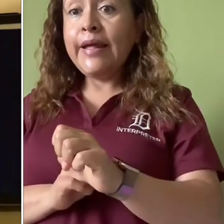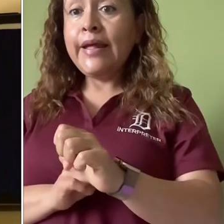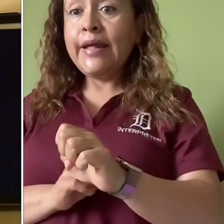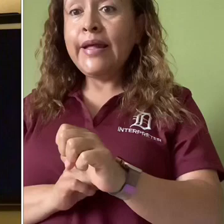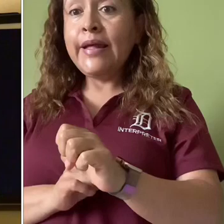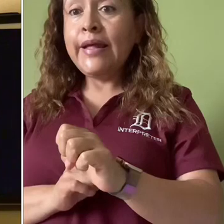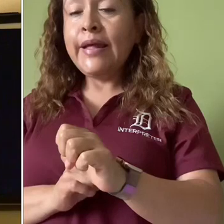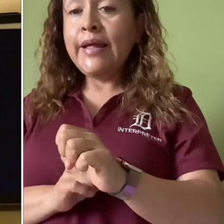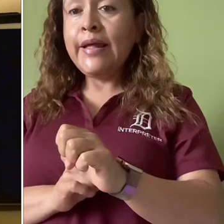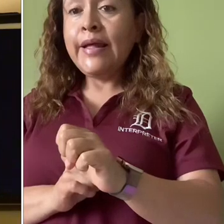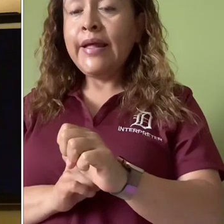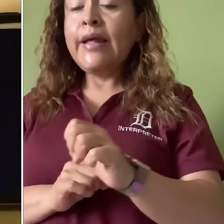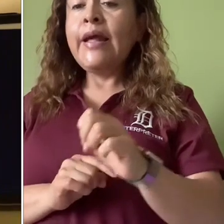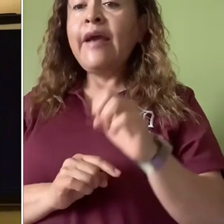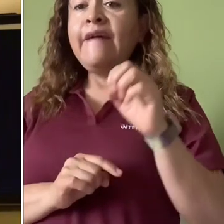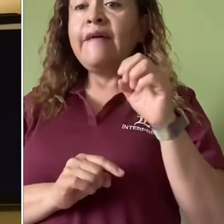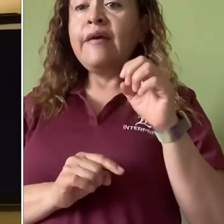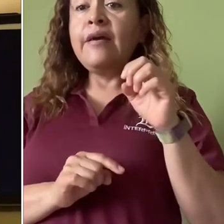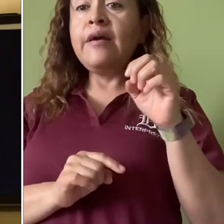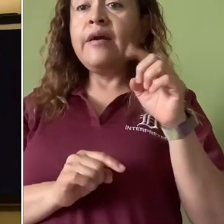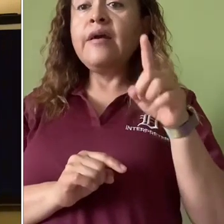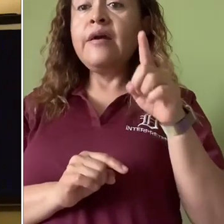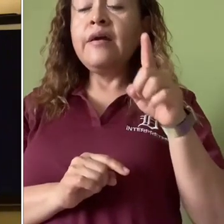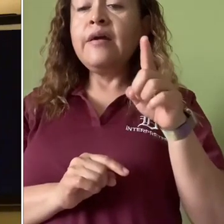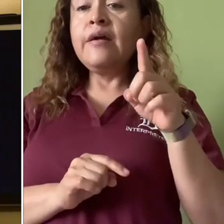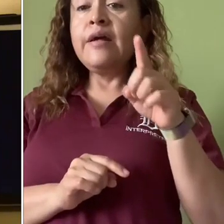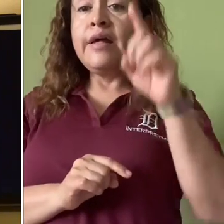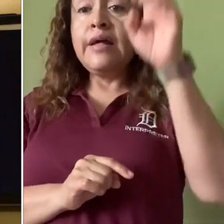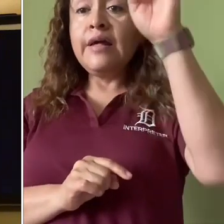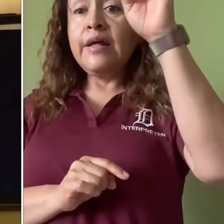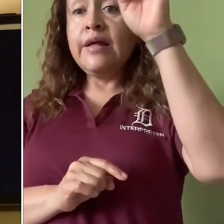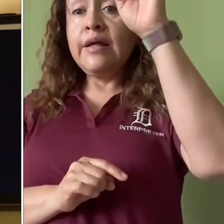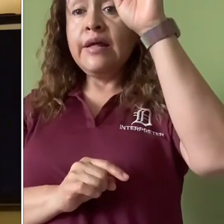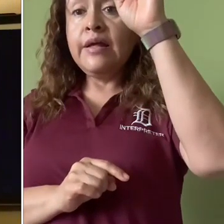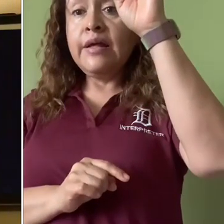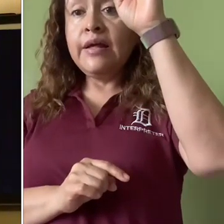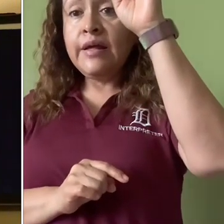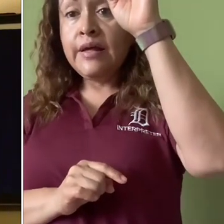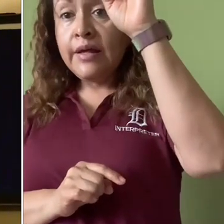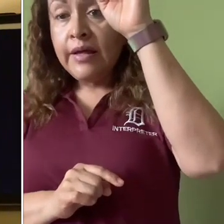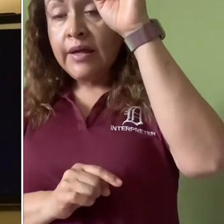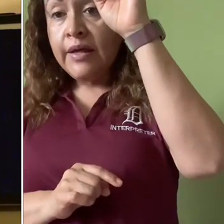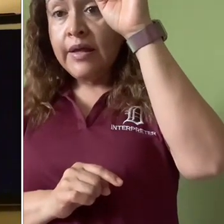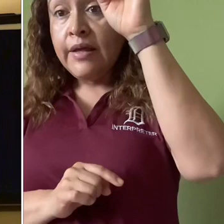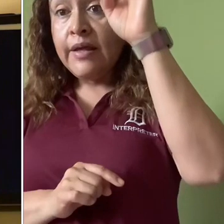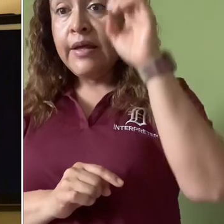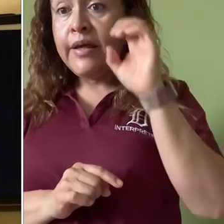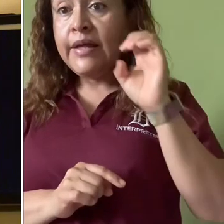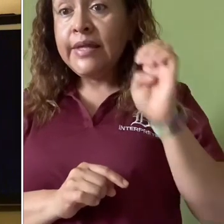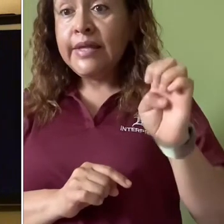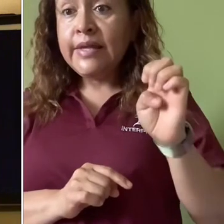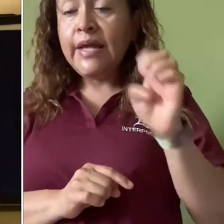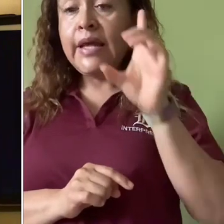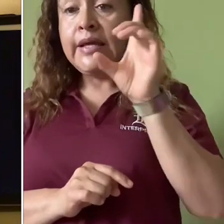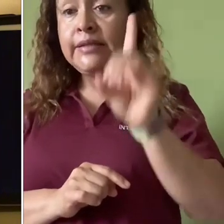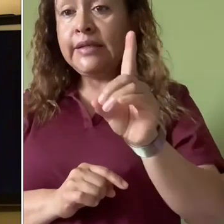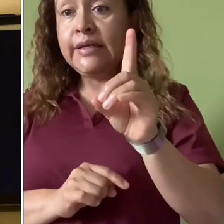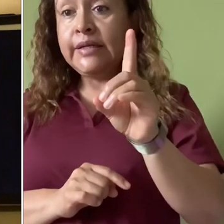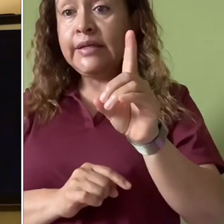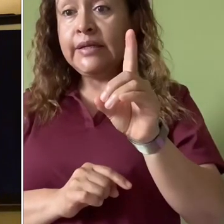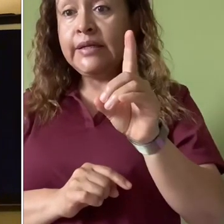here, is similar to vertex E, and then vertex B right over here corresponds to vertex D,